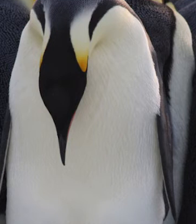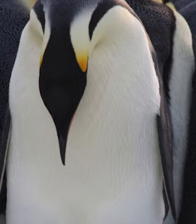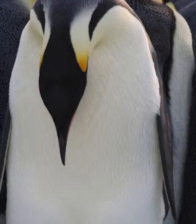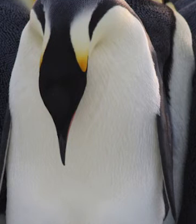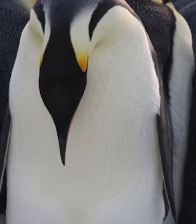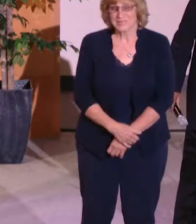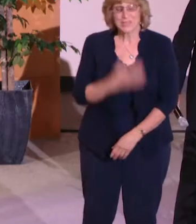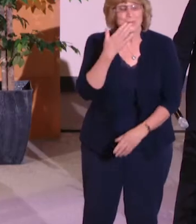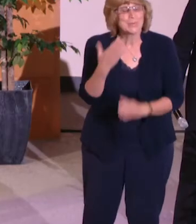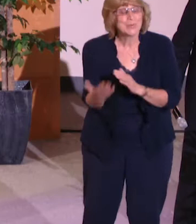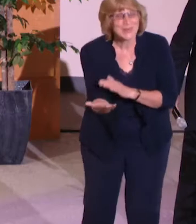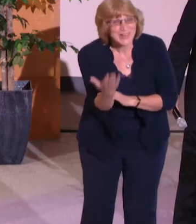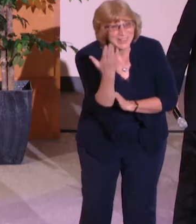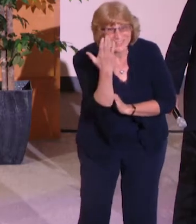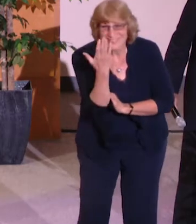Good morning.